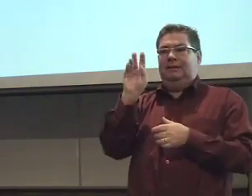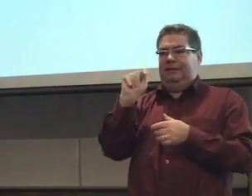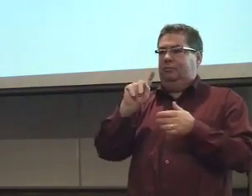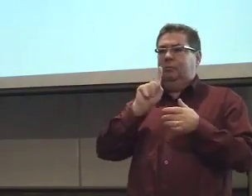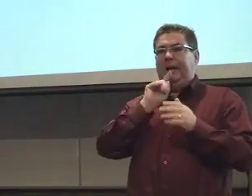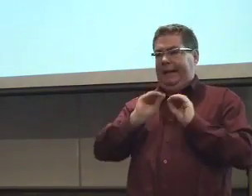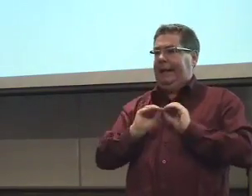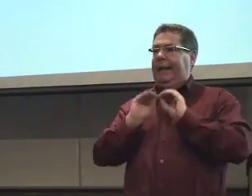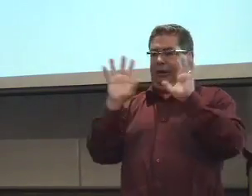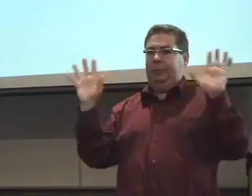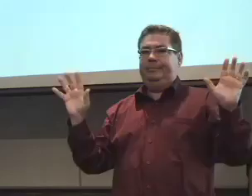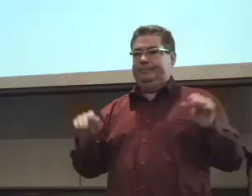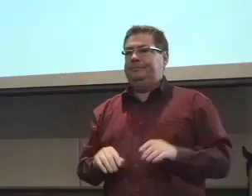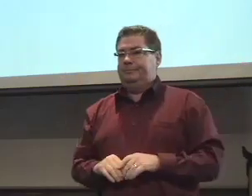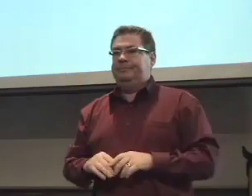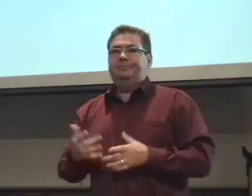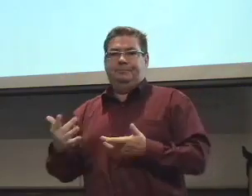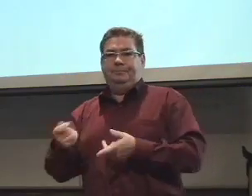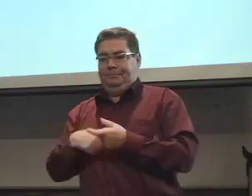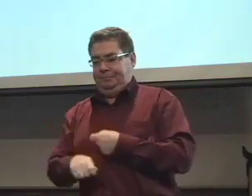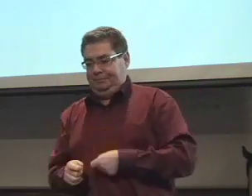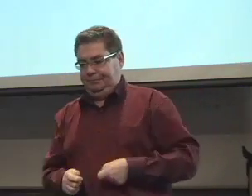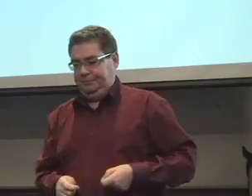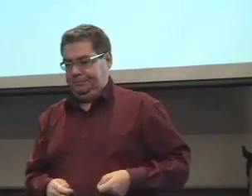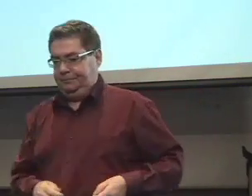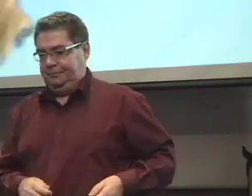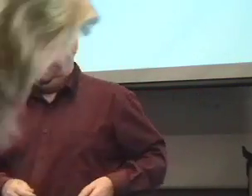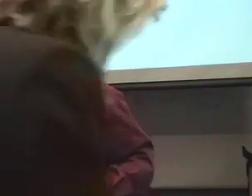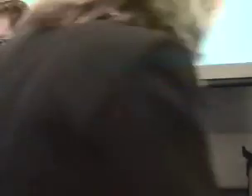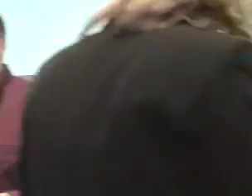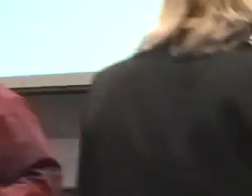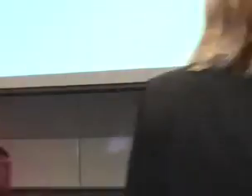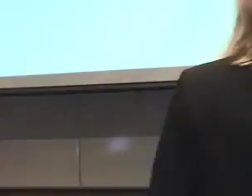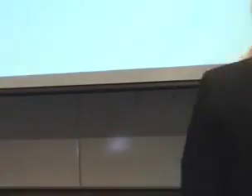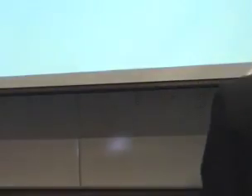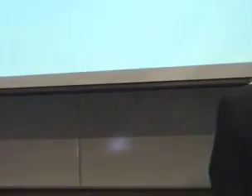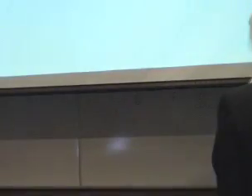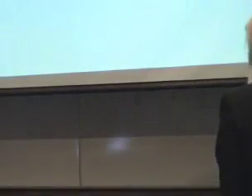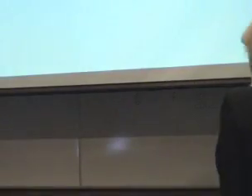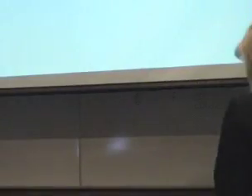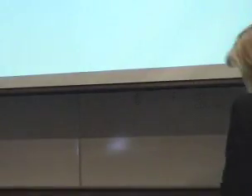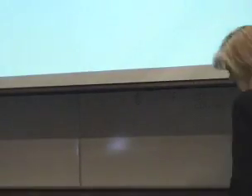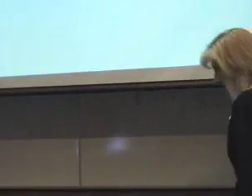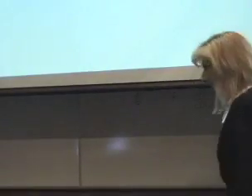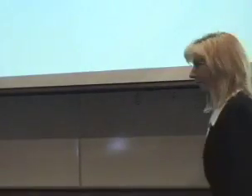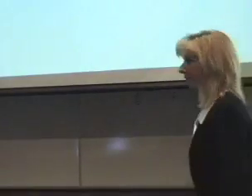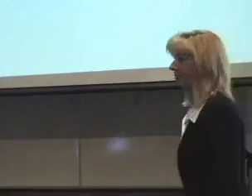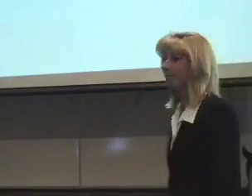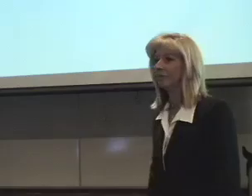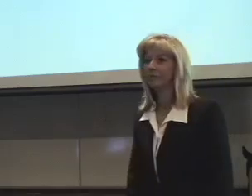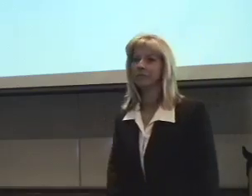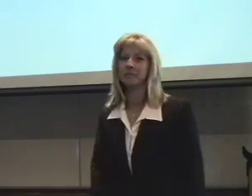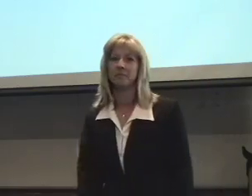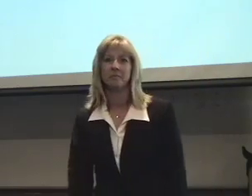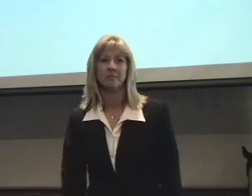But this is how deaf children are taught to read. Word, change. Word, change. Word, change.